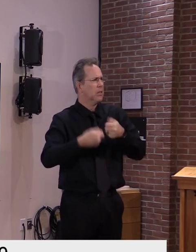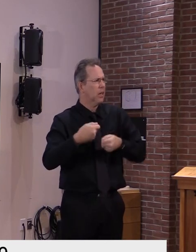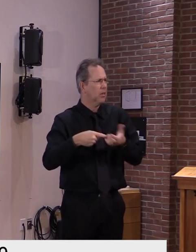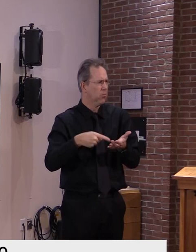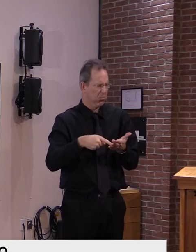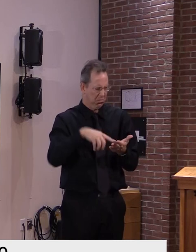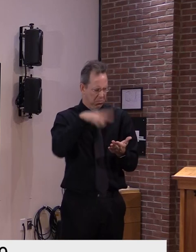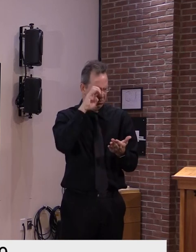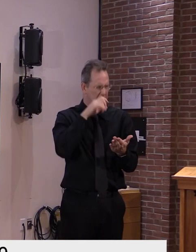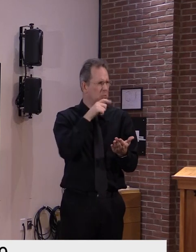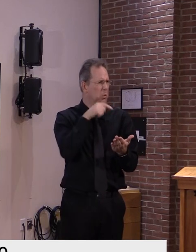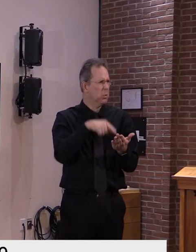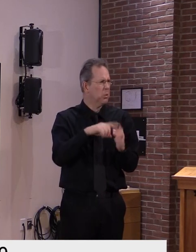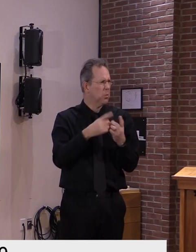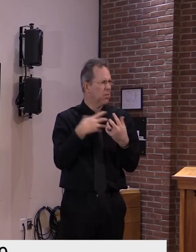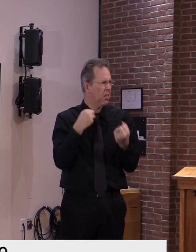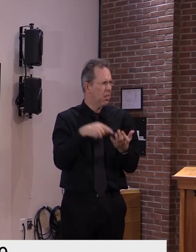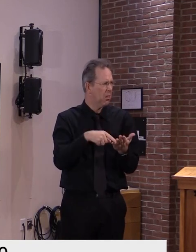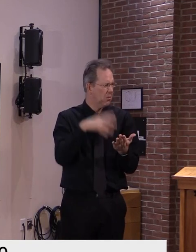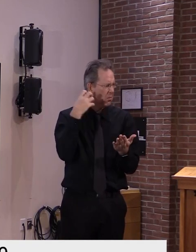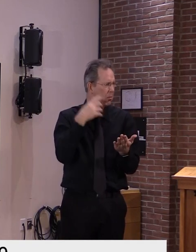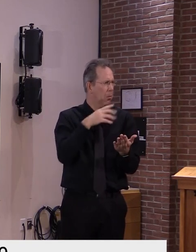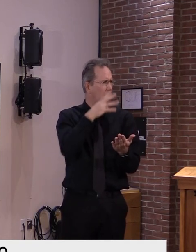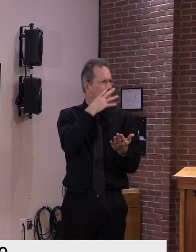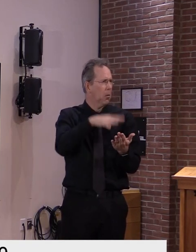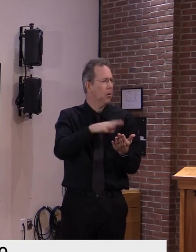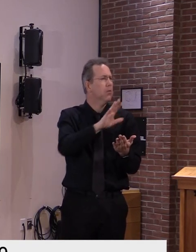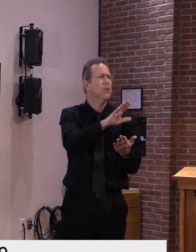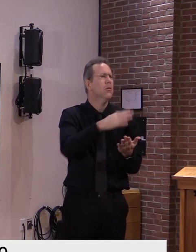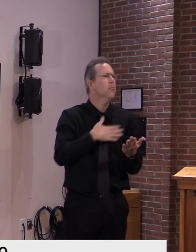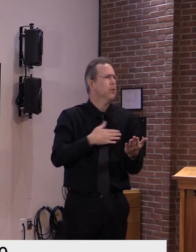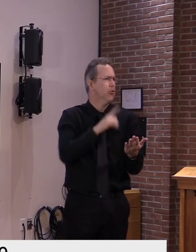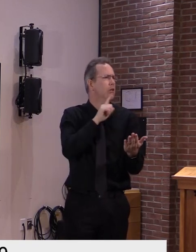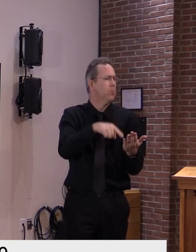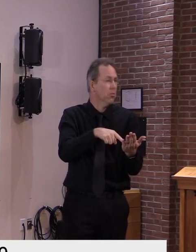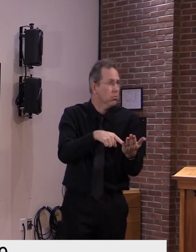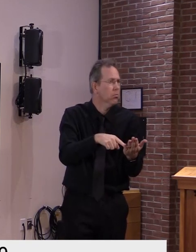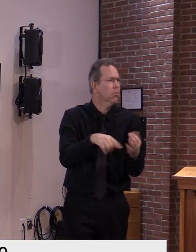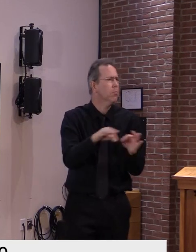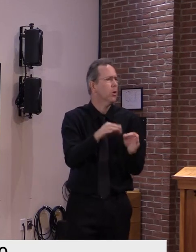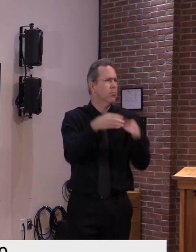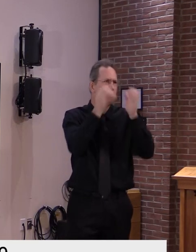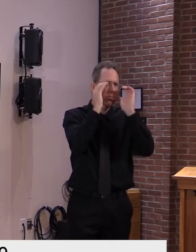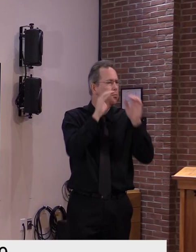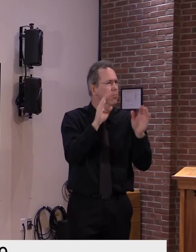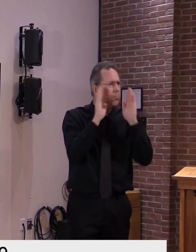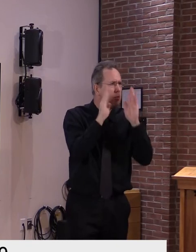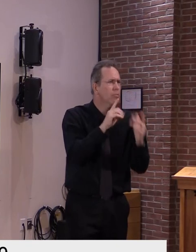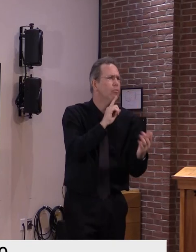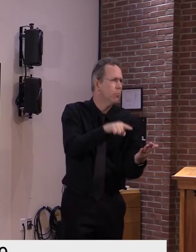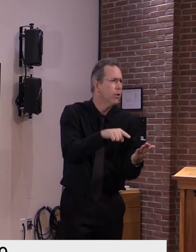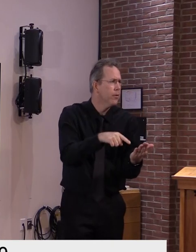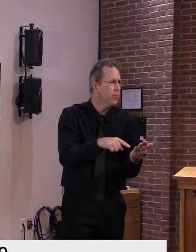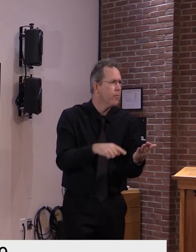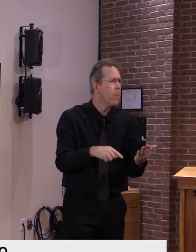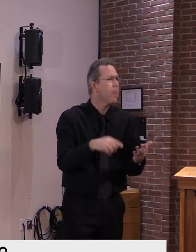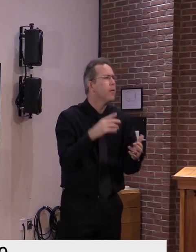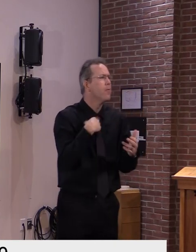Health. For people who do get a text, they'll see two short messages from the number